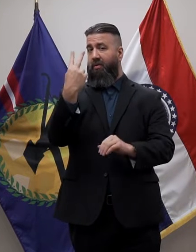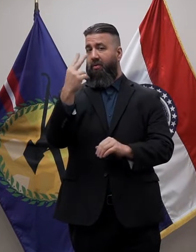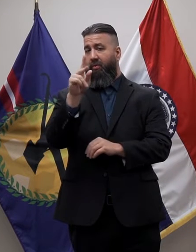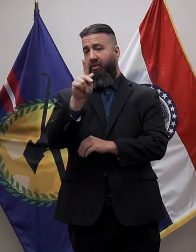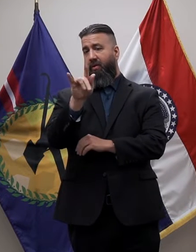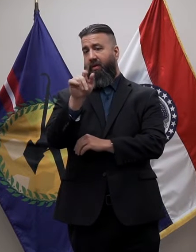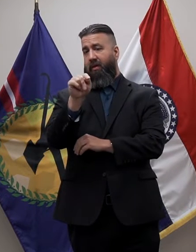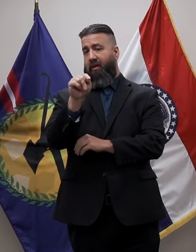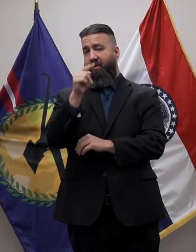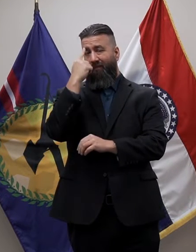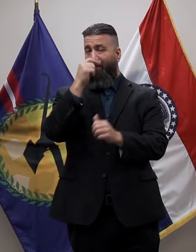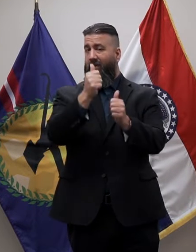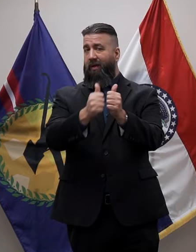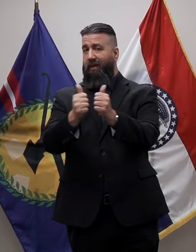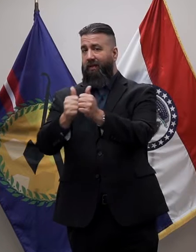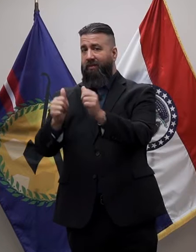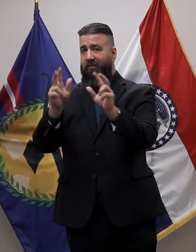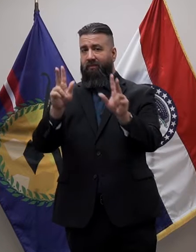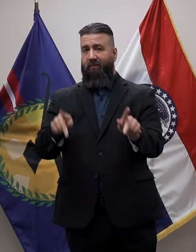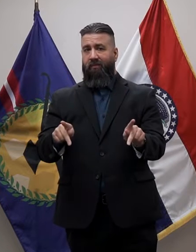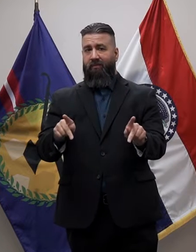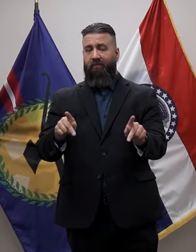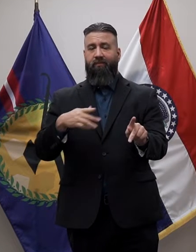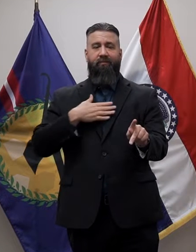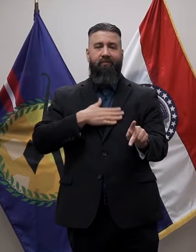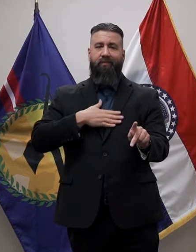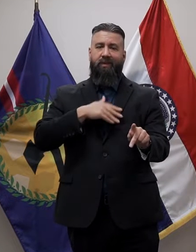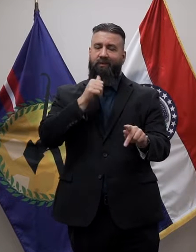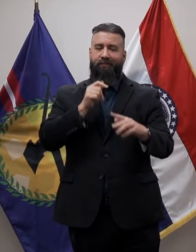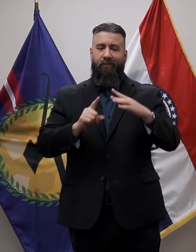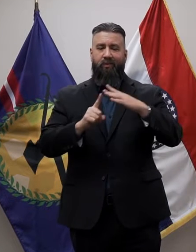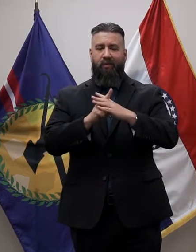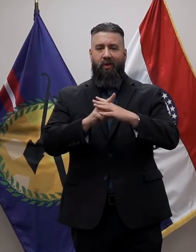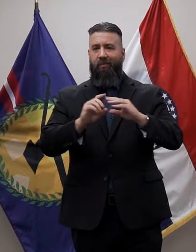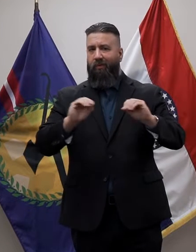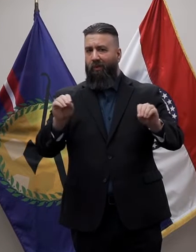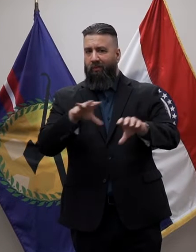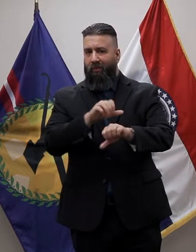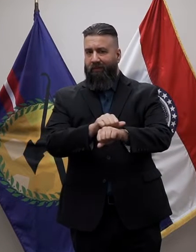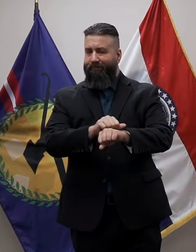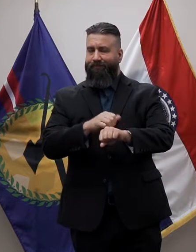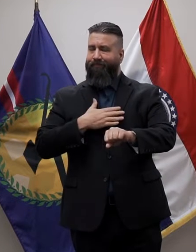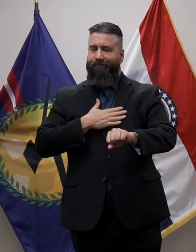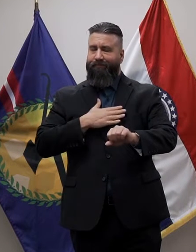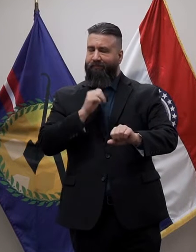person. Please do not show up at the branches without making a reservation by phone.